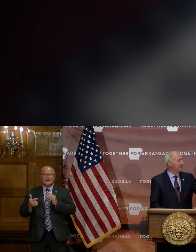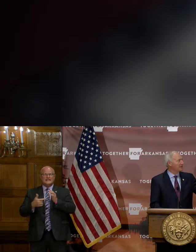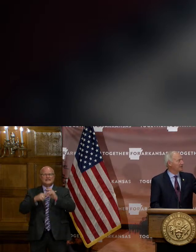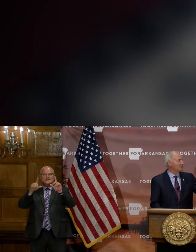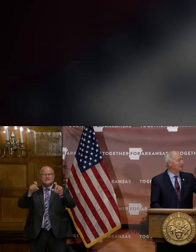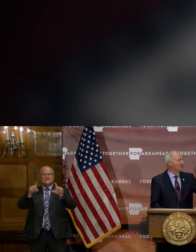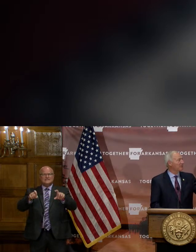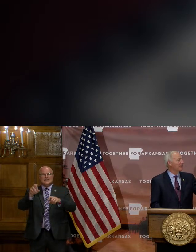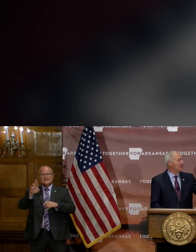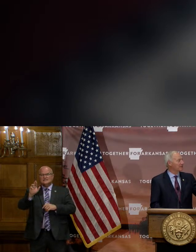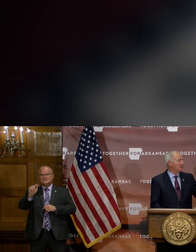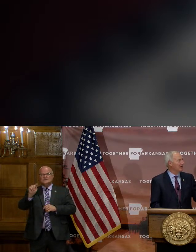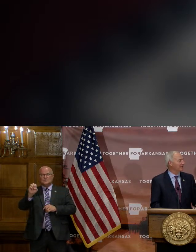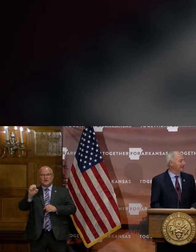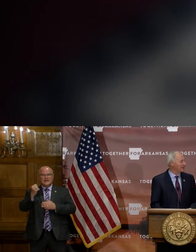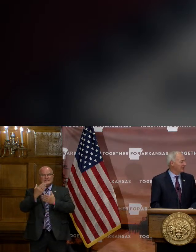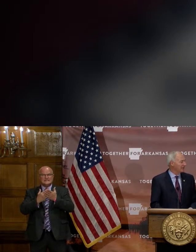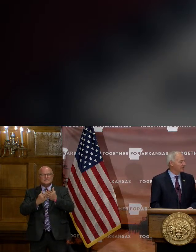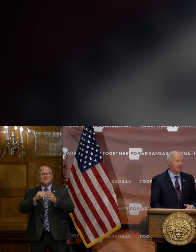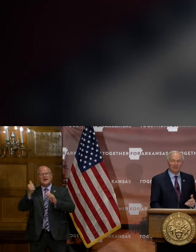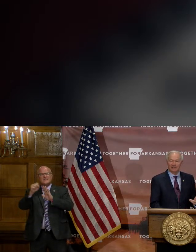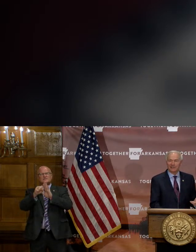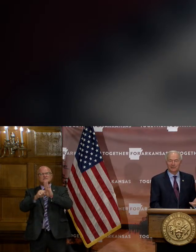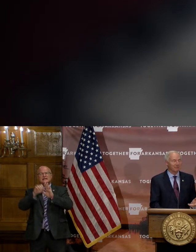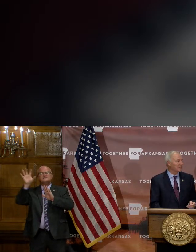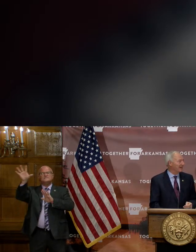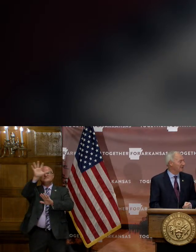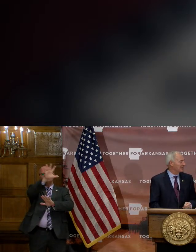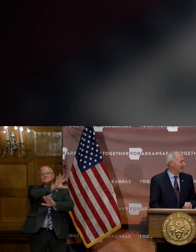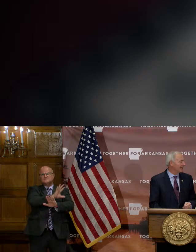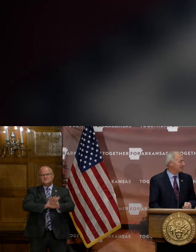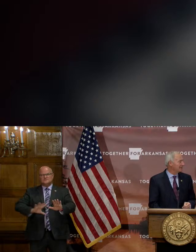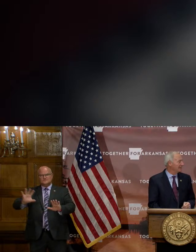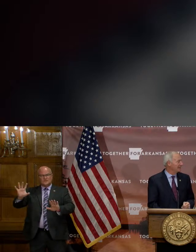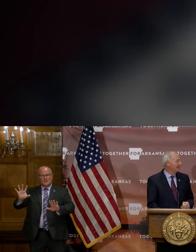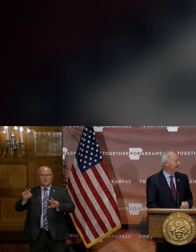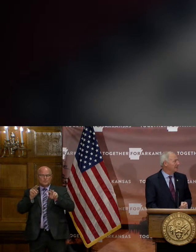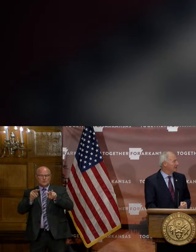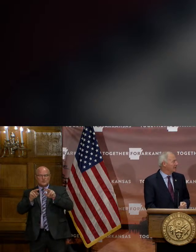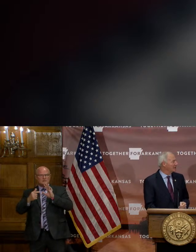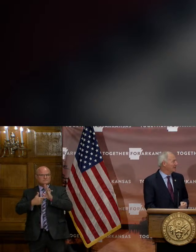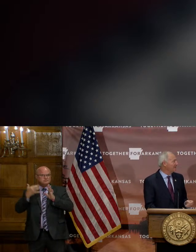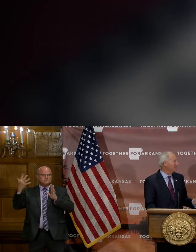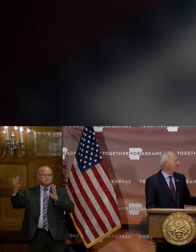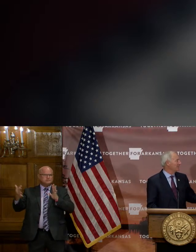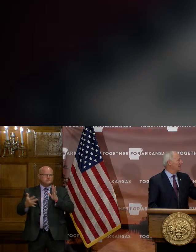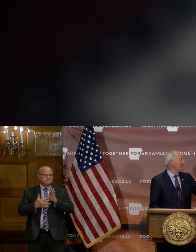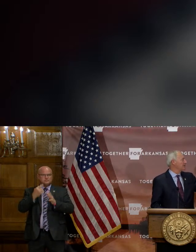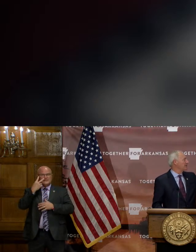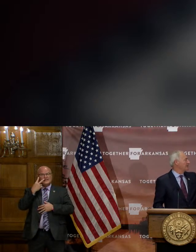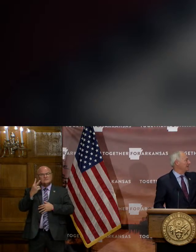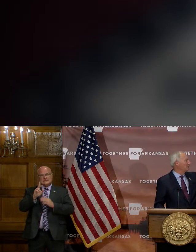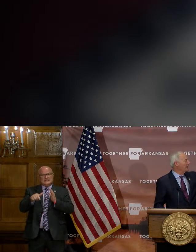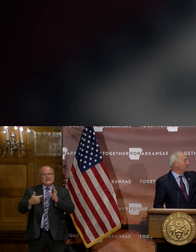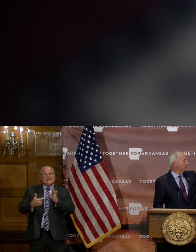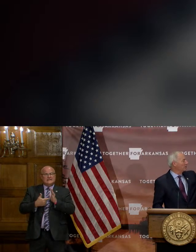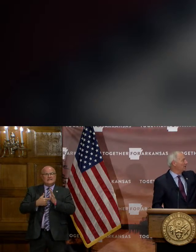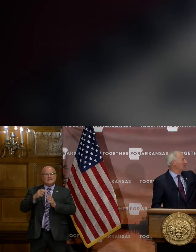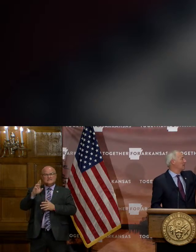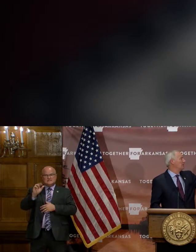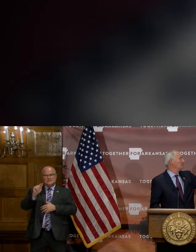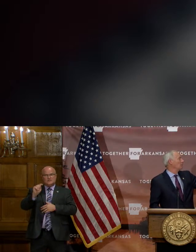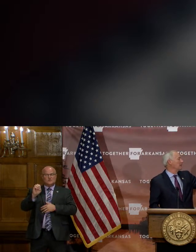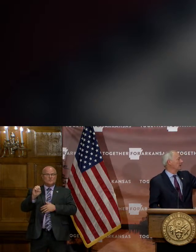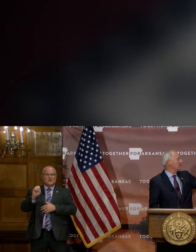test rates with some of our surrounding states. We look at this from time to time, and you can see this is the rate